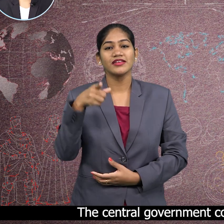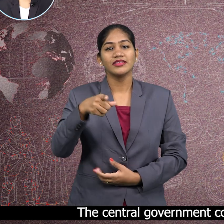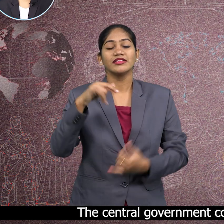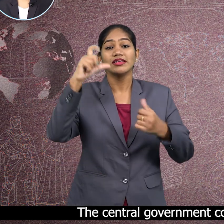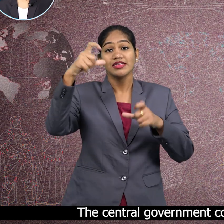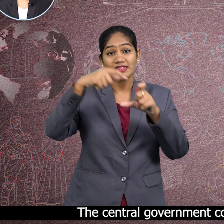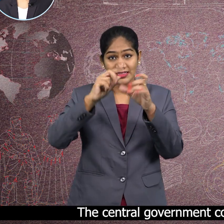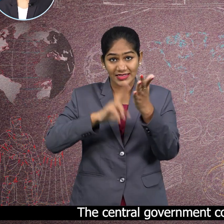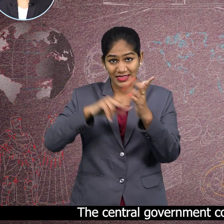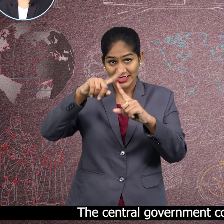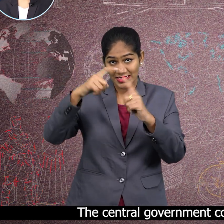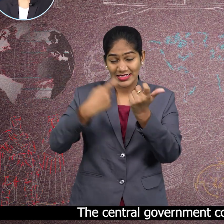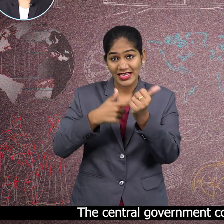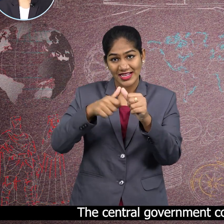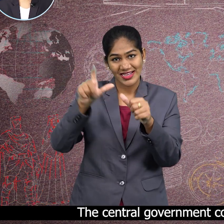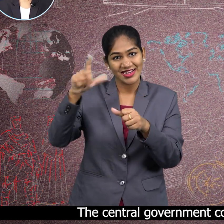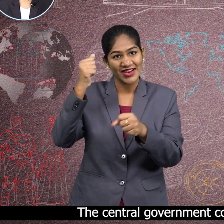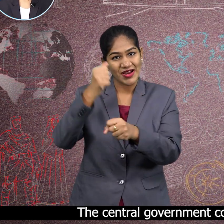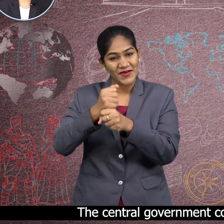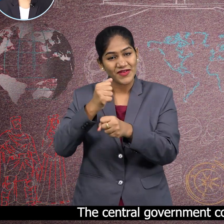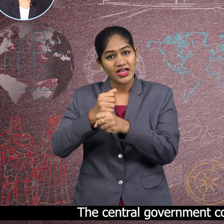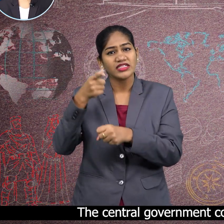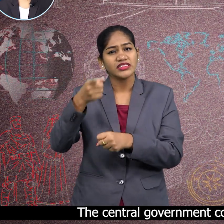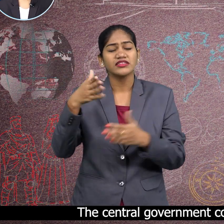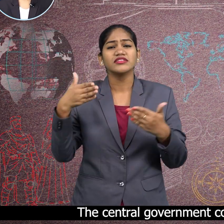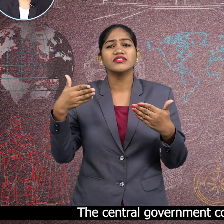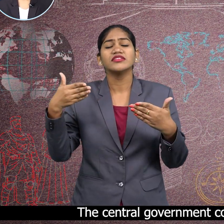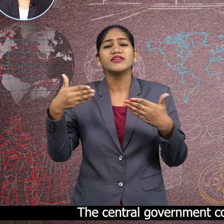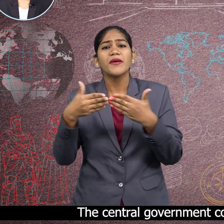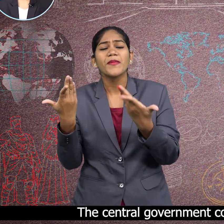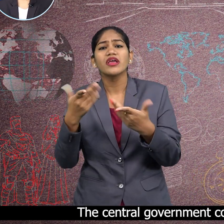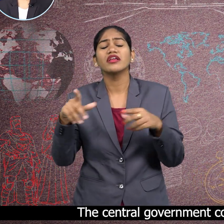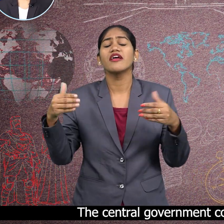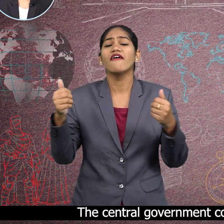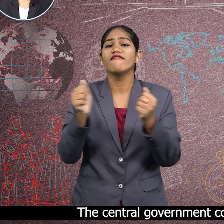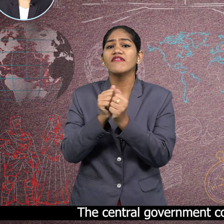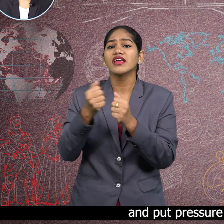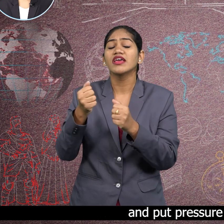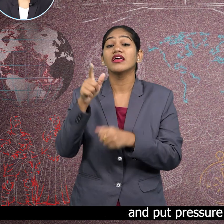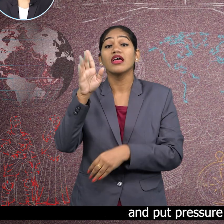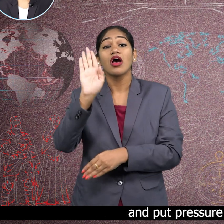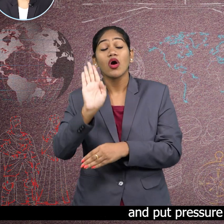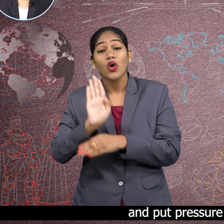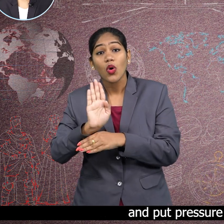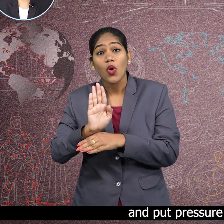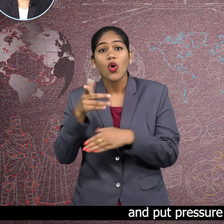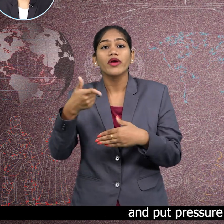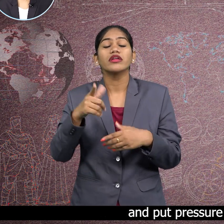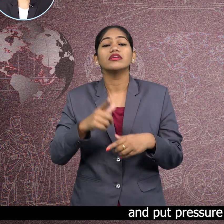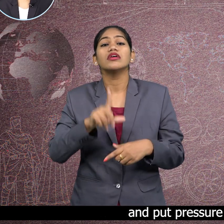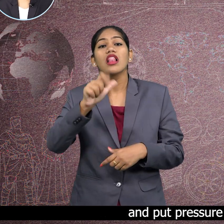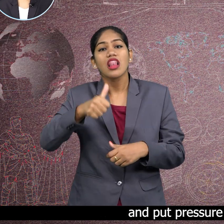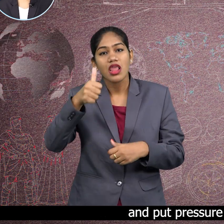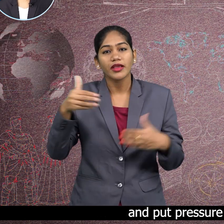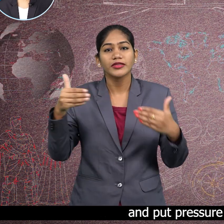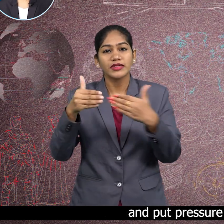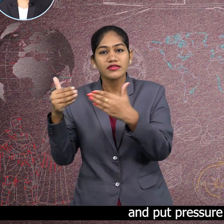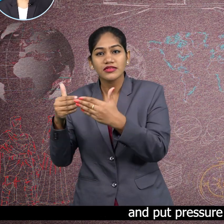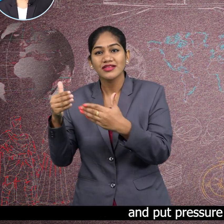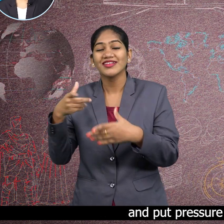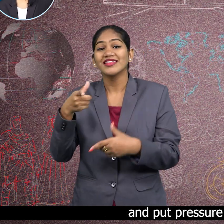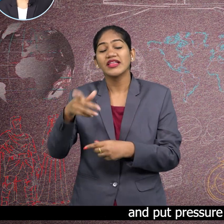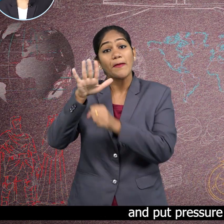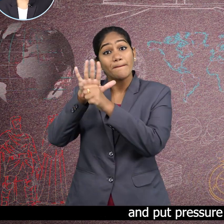The central government consulted with Congress leaders and put pressure on